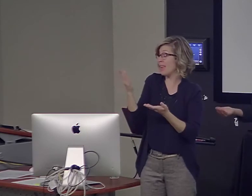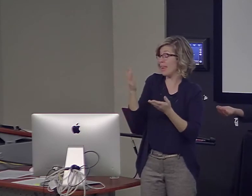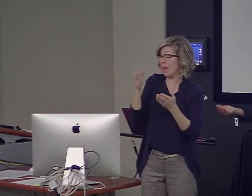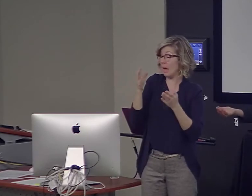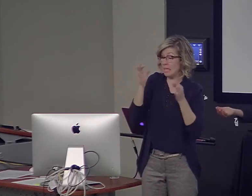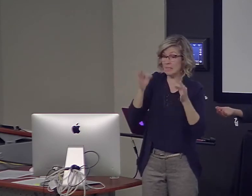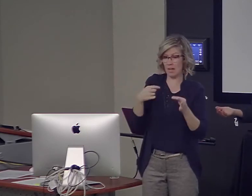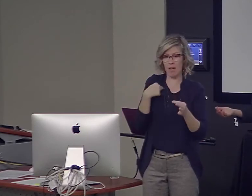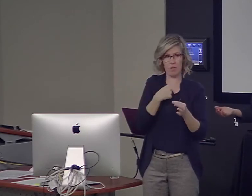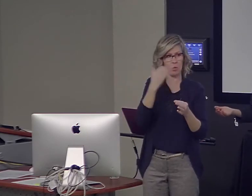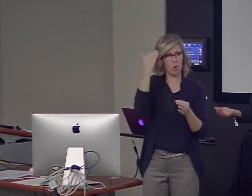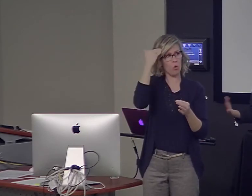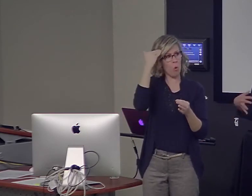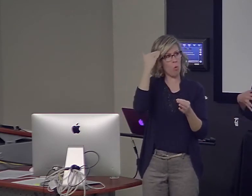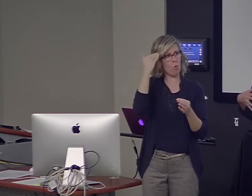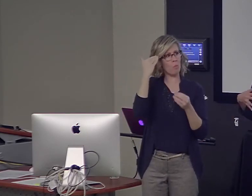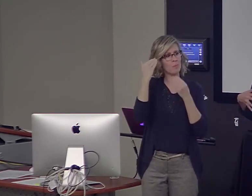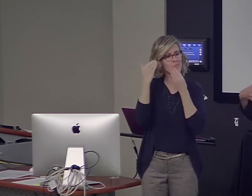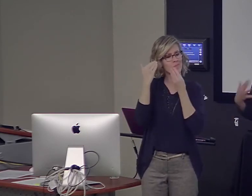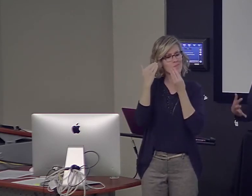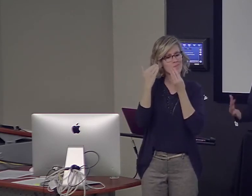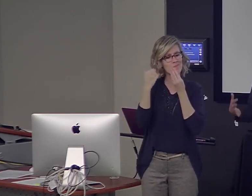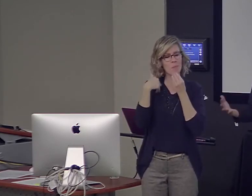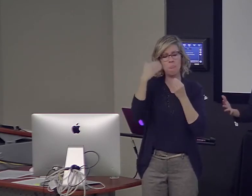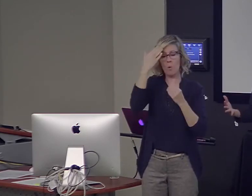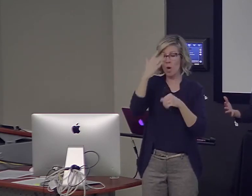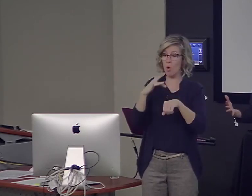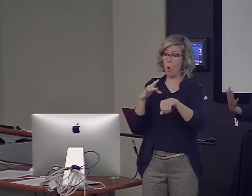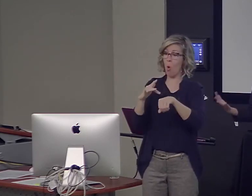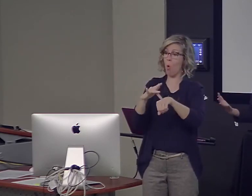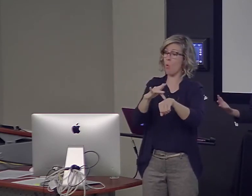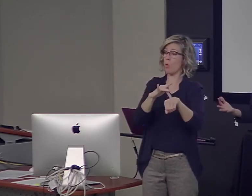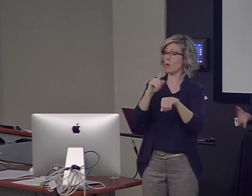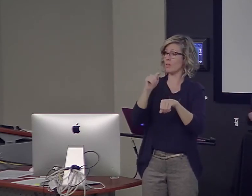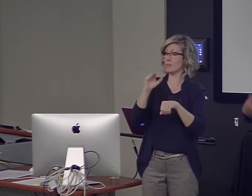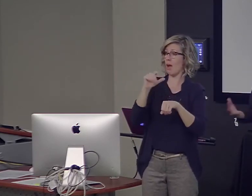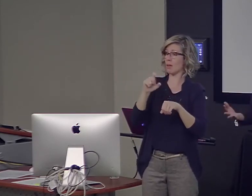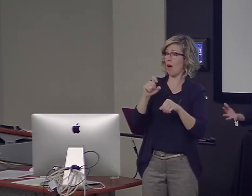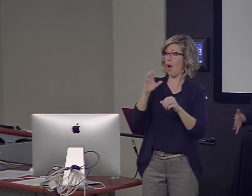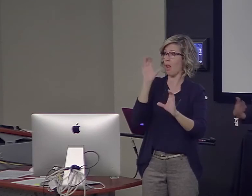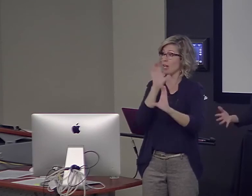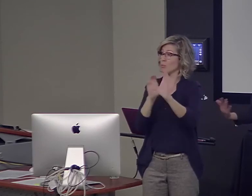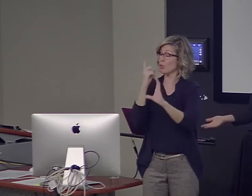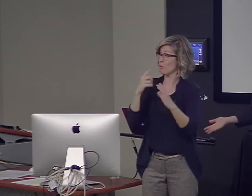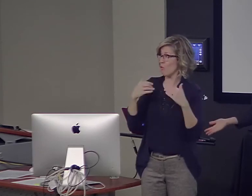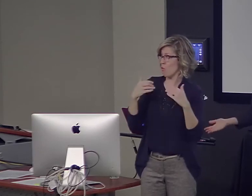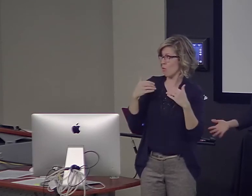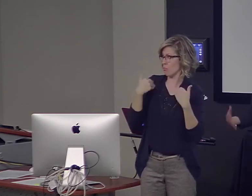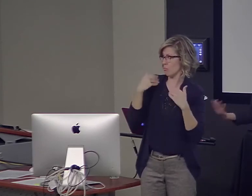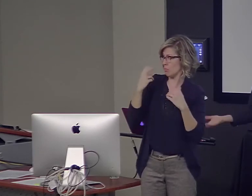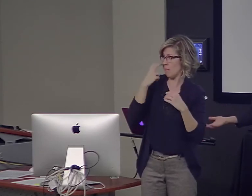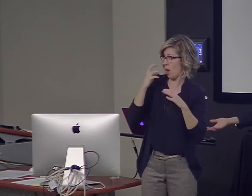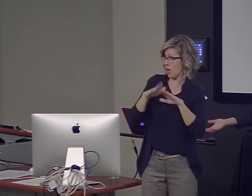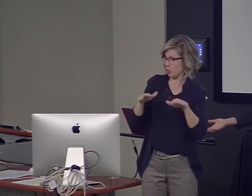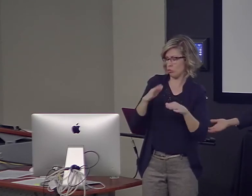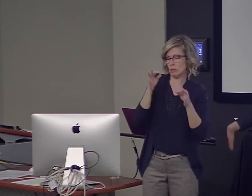Certainly we know that tactile exploration for blind children plays a role